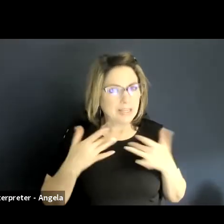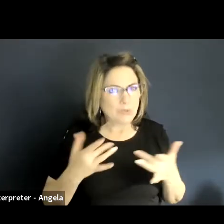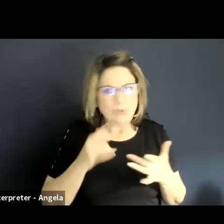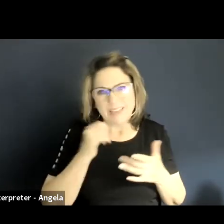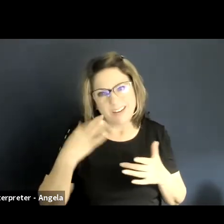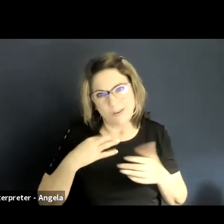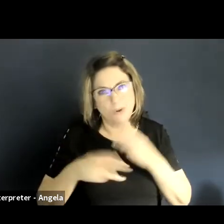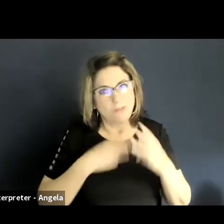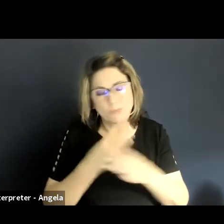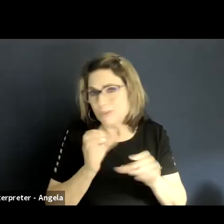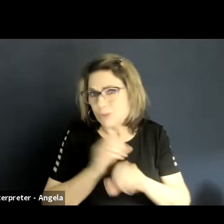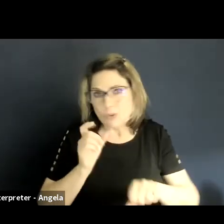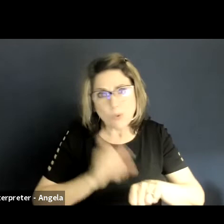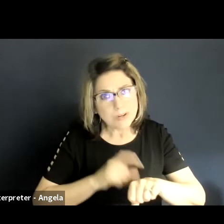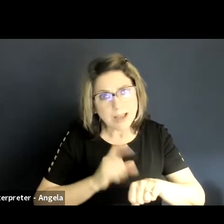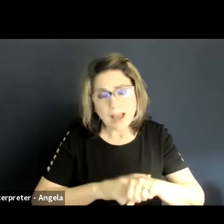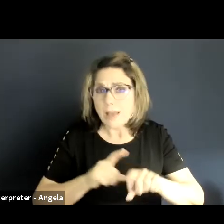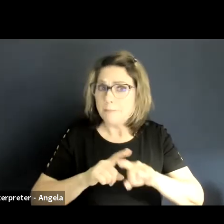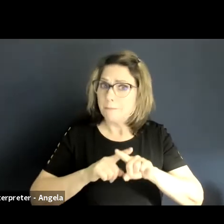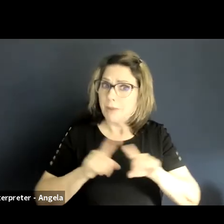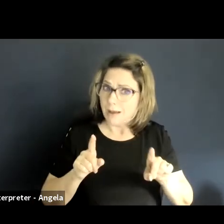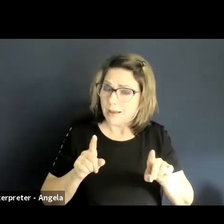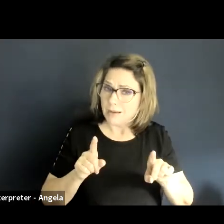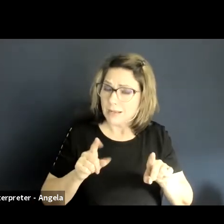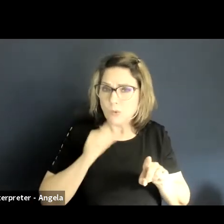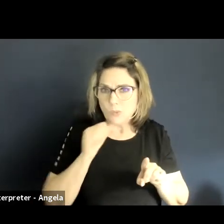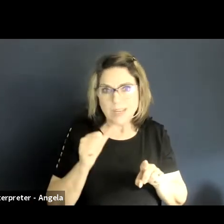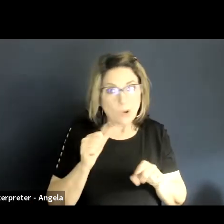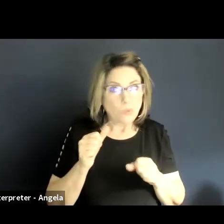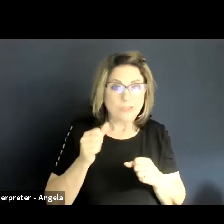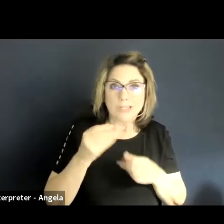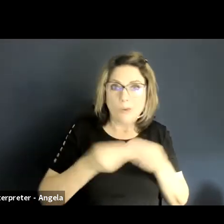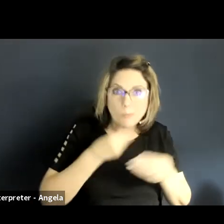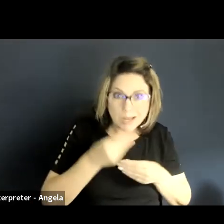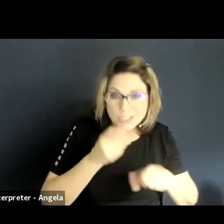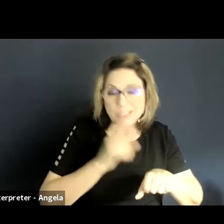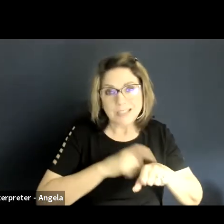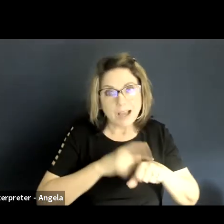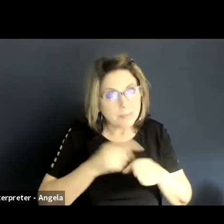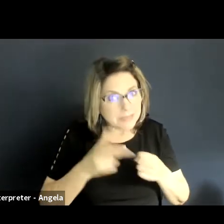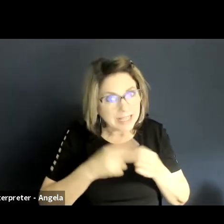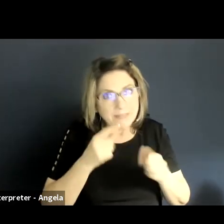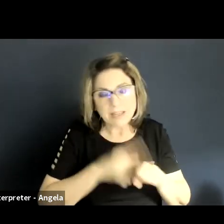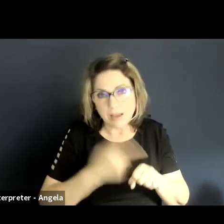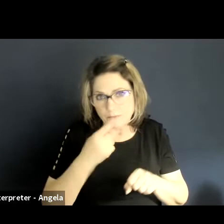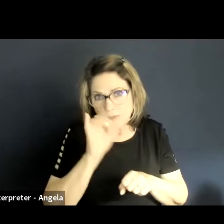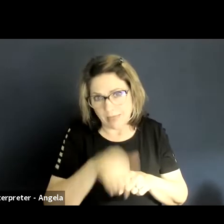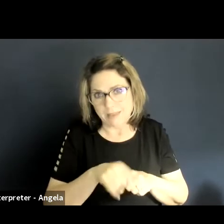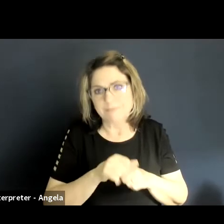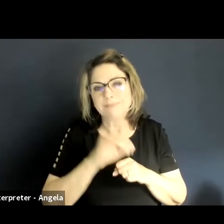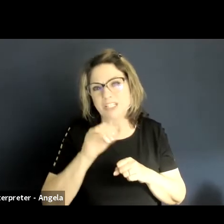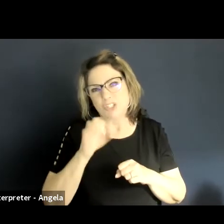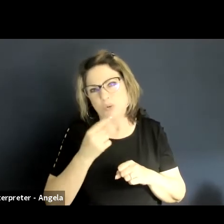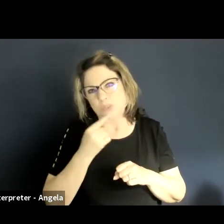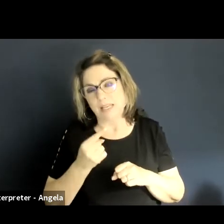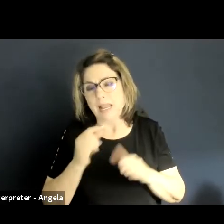lot of time. But even more so, we don't budget time for it, as Joe said before. How are you going to have